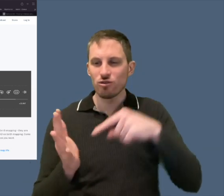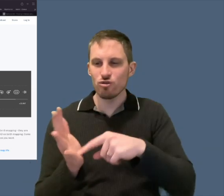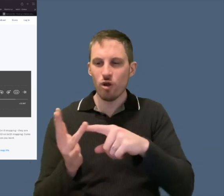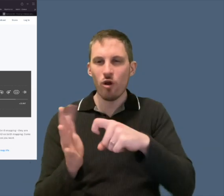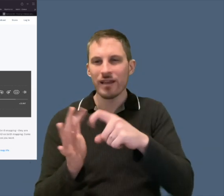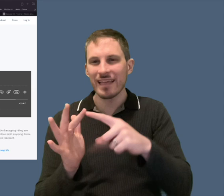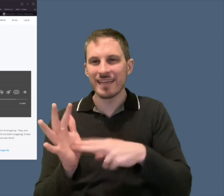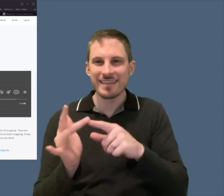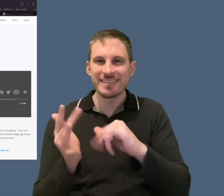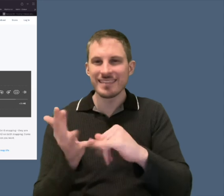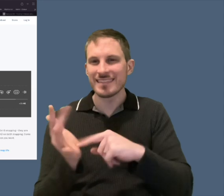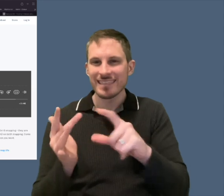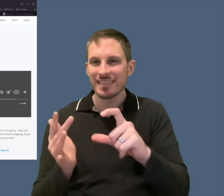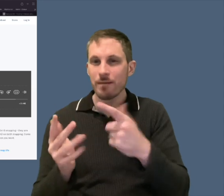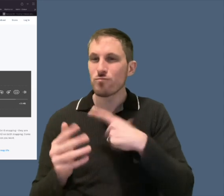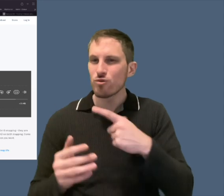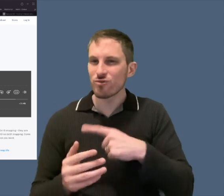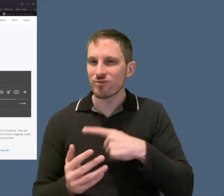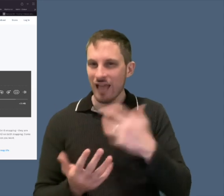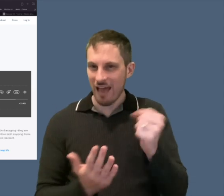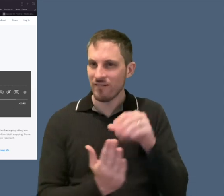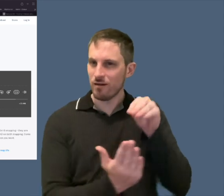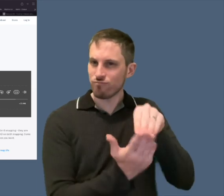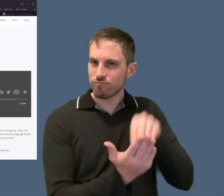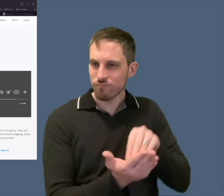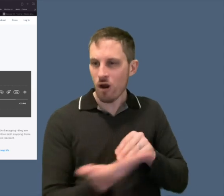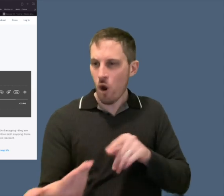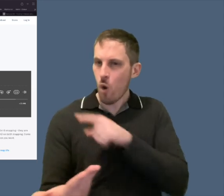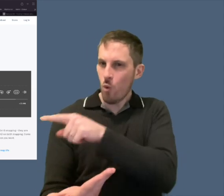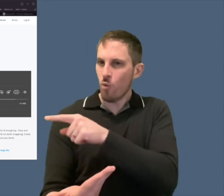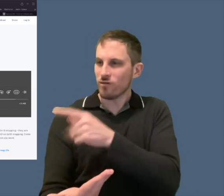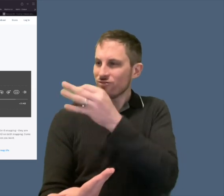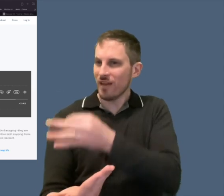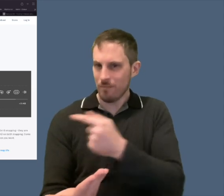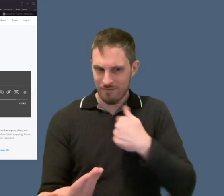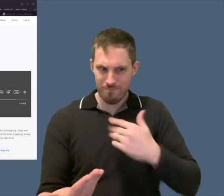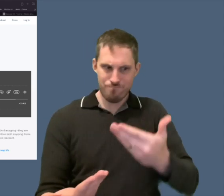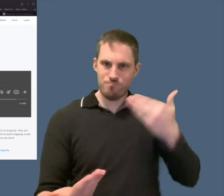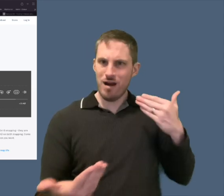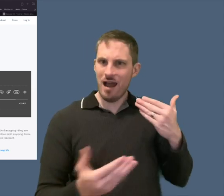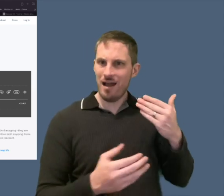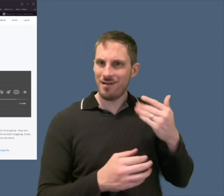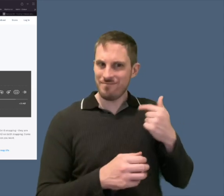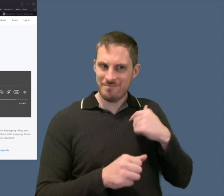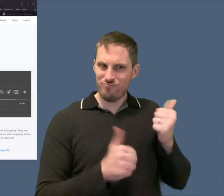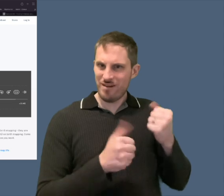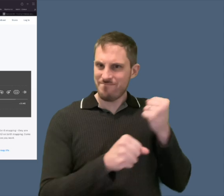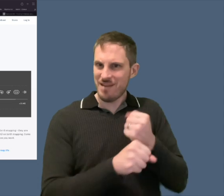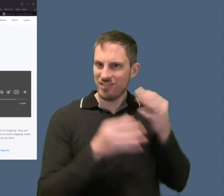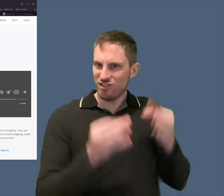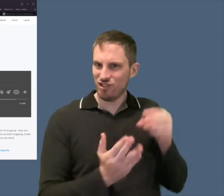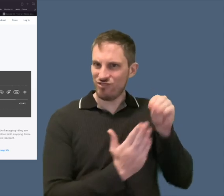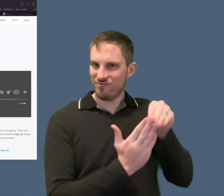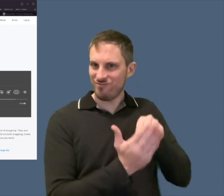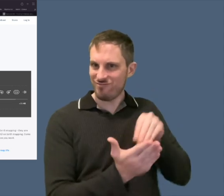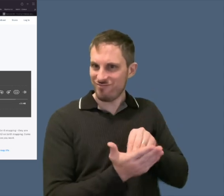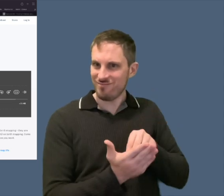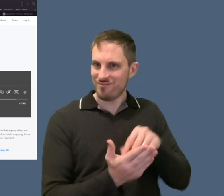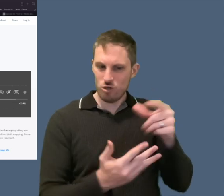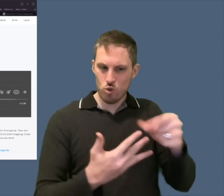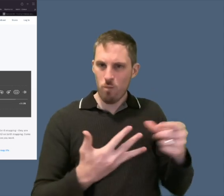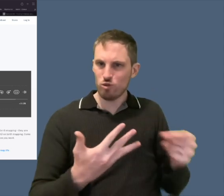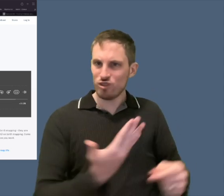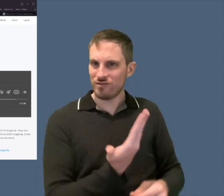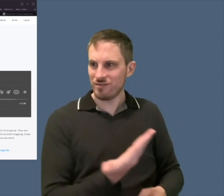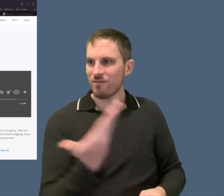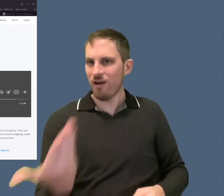a template that's already been pre-made for them clinically, it's an illusion of choice because it's the choices that you have